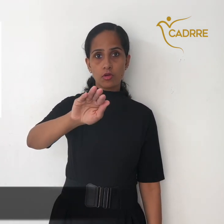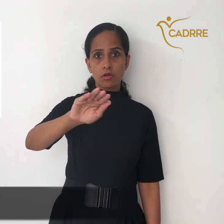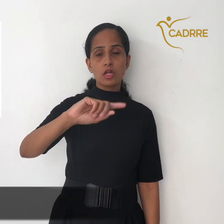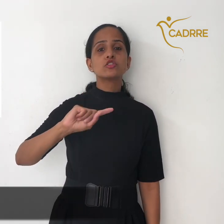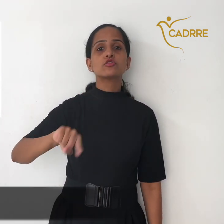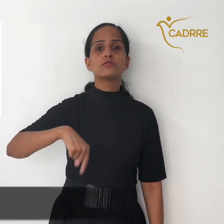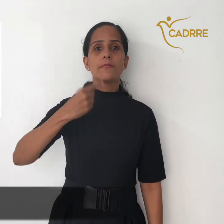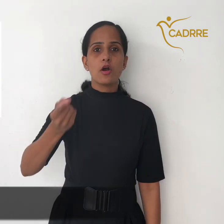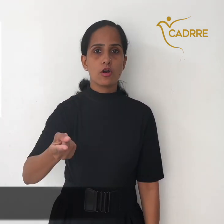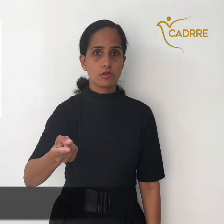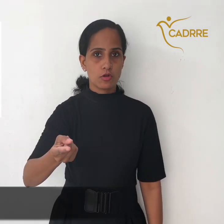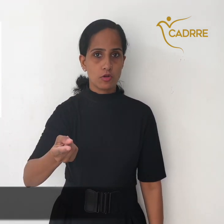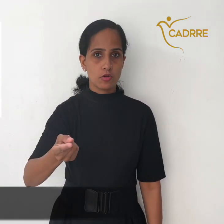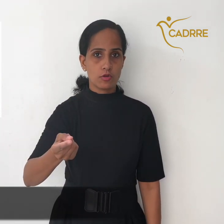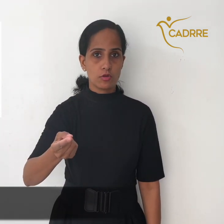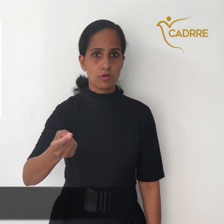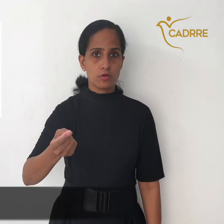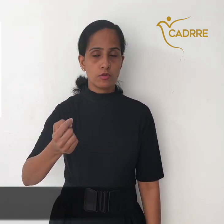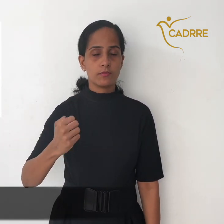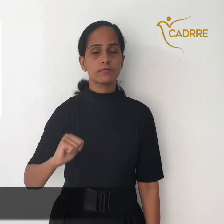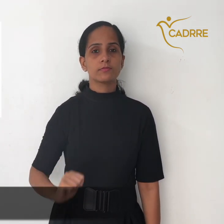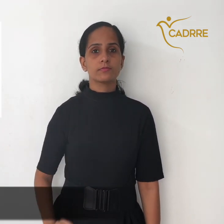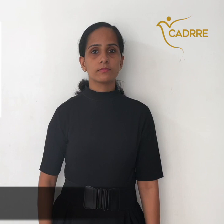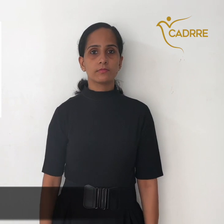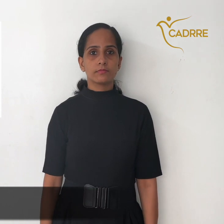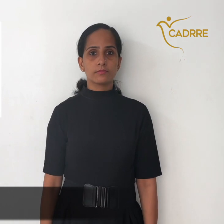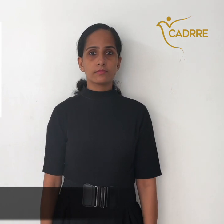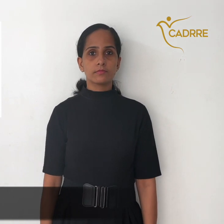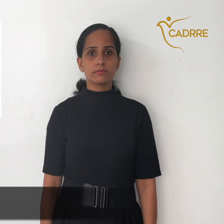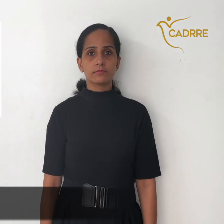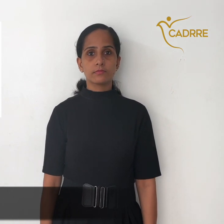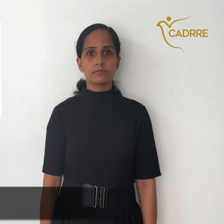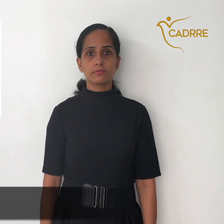school, go, tomorrow.